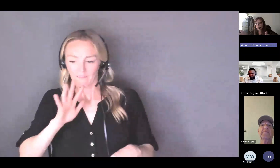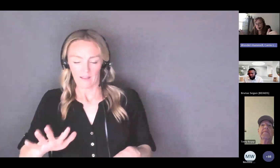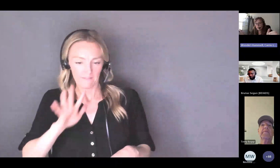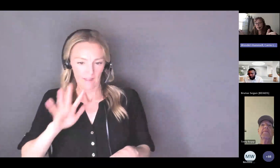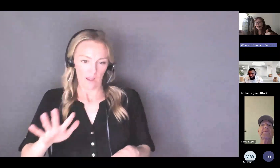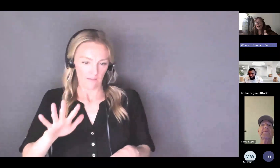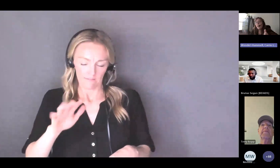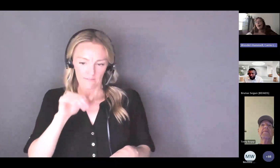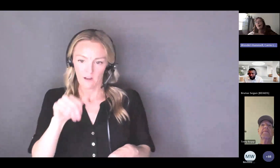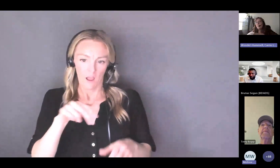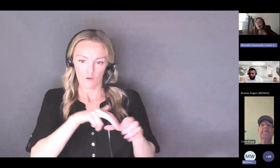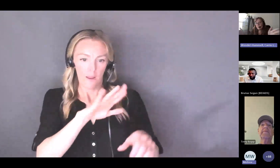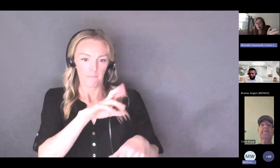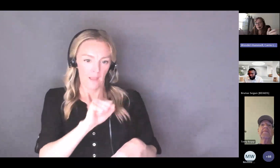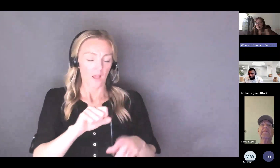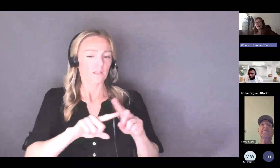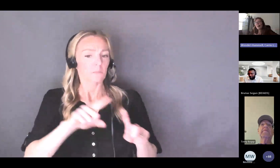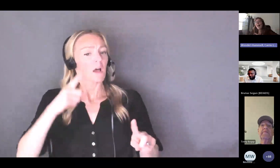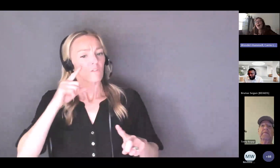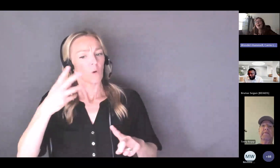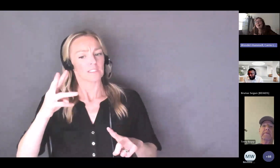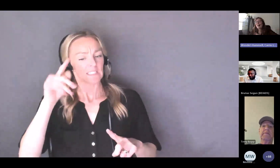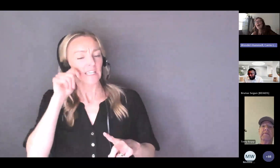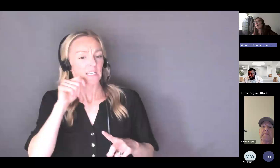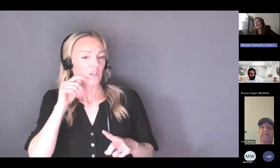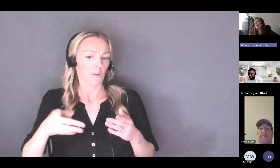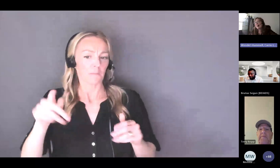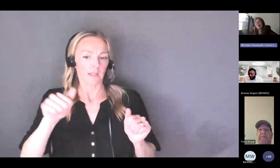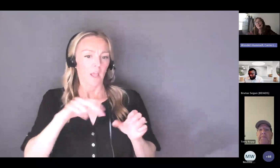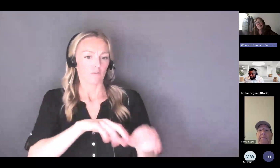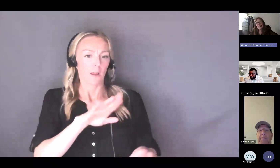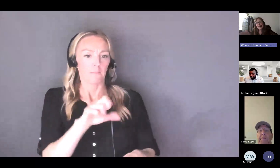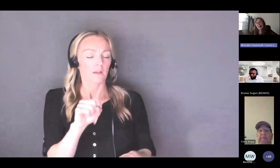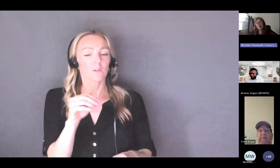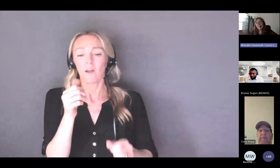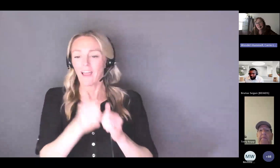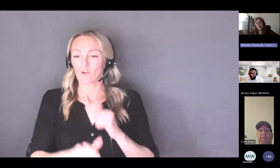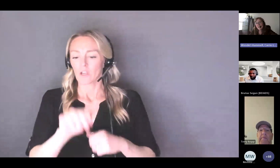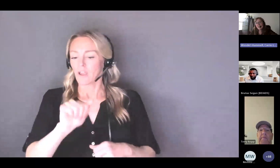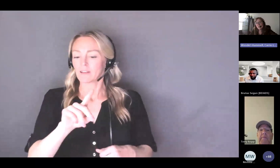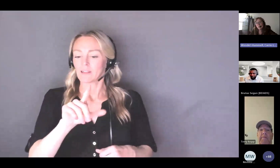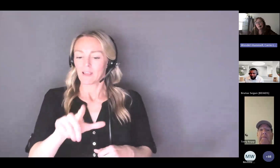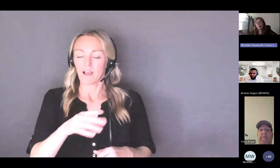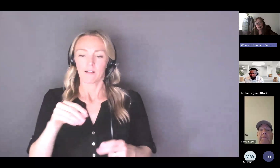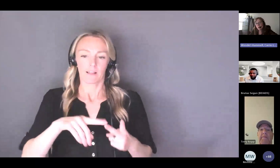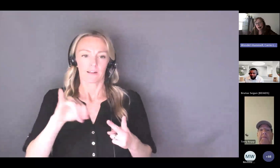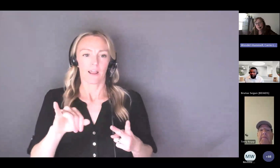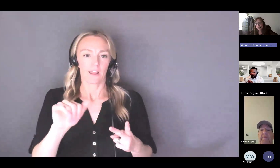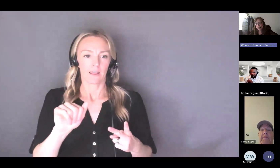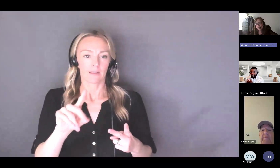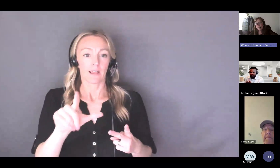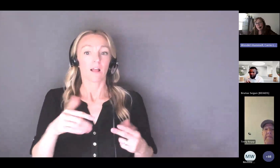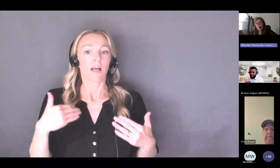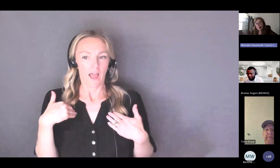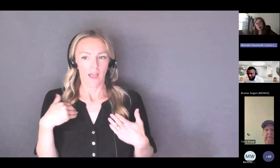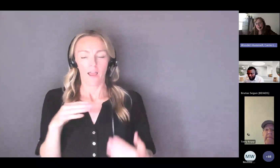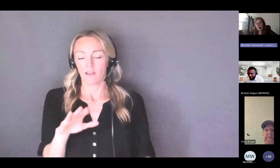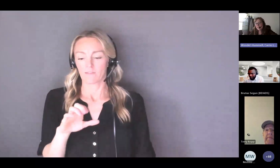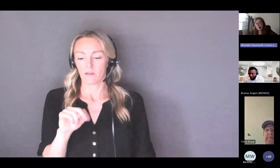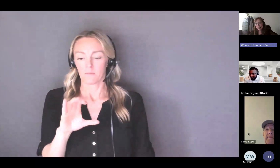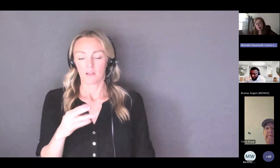off on a bus, right? Without supervision. So every ADL and IADL has those benchmarks